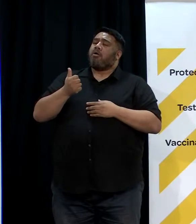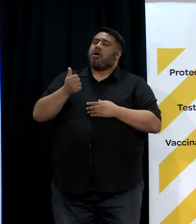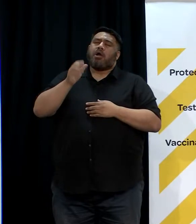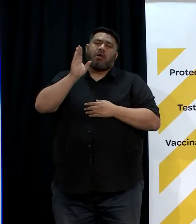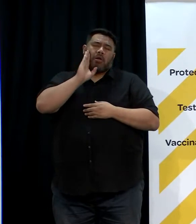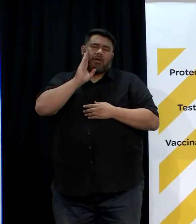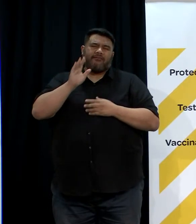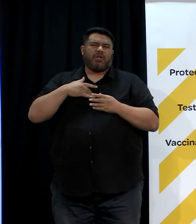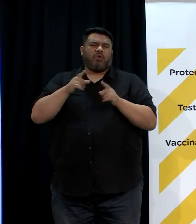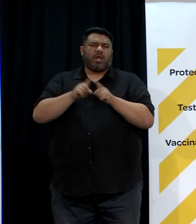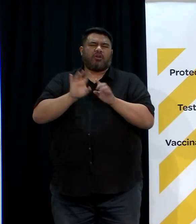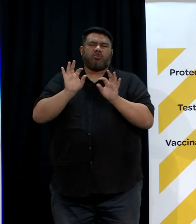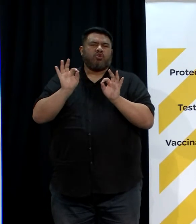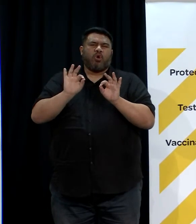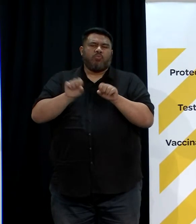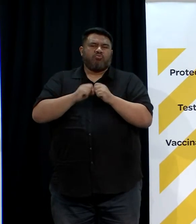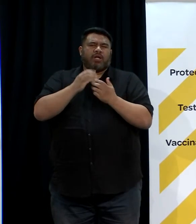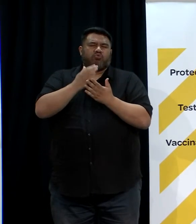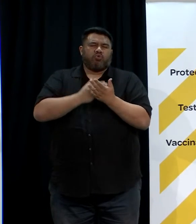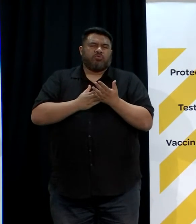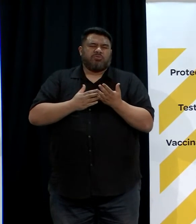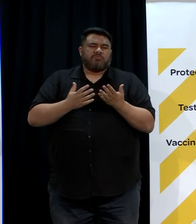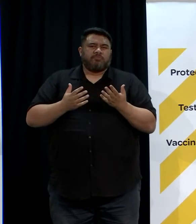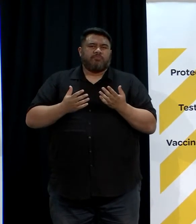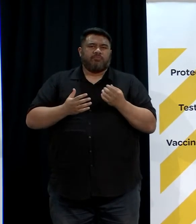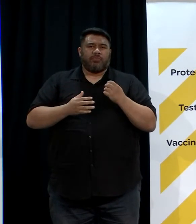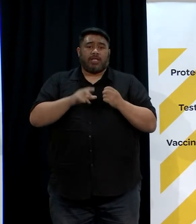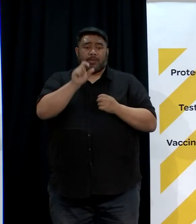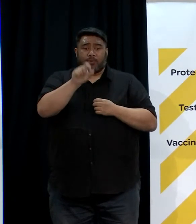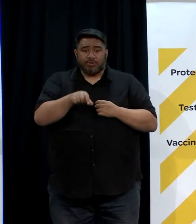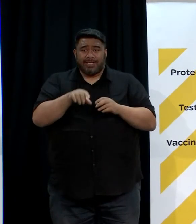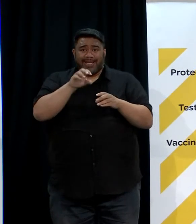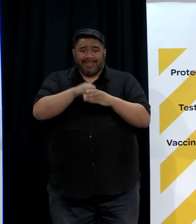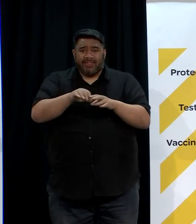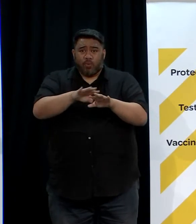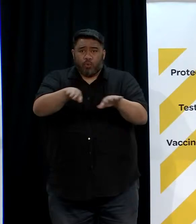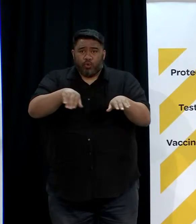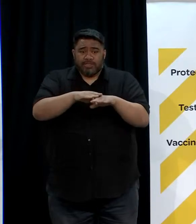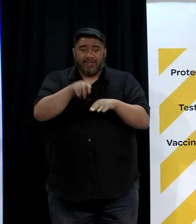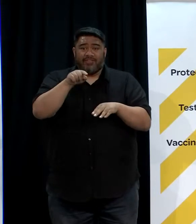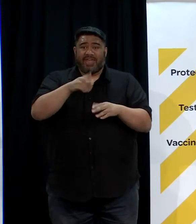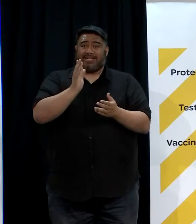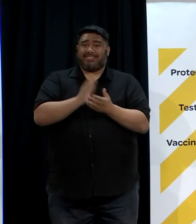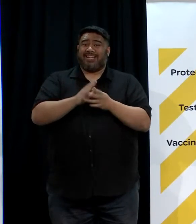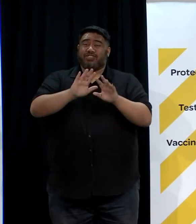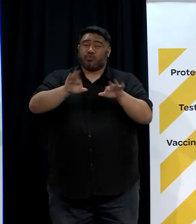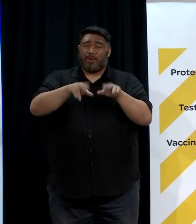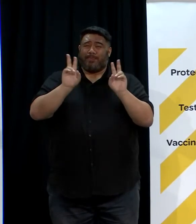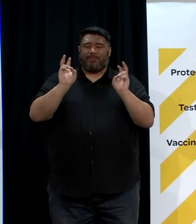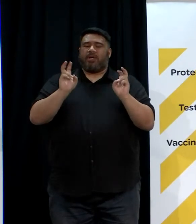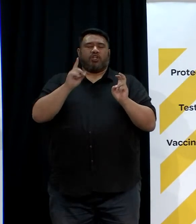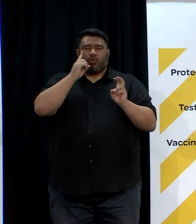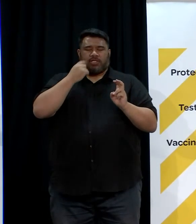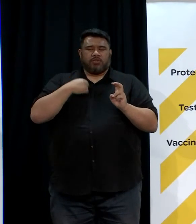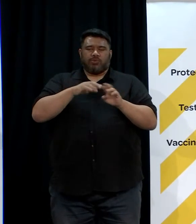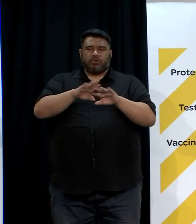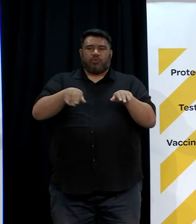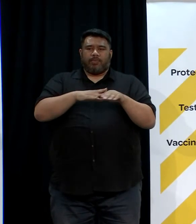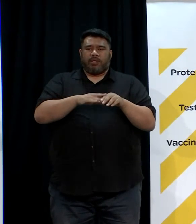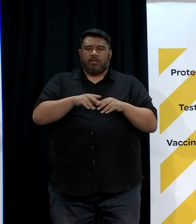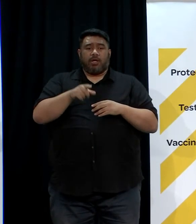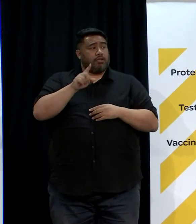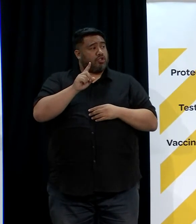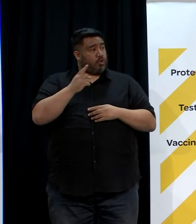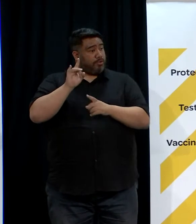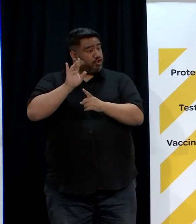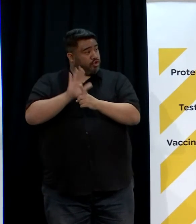were breached, and I don't think that the person who went in the water, that what they did could be described as a swim. So she proactively reached